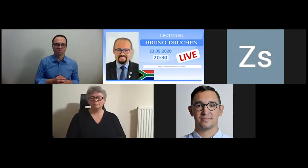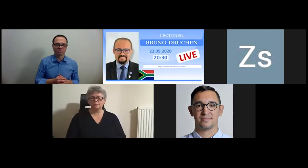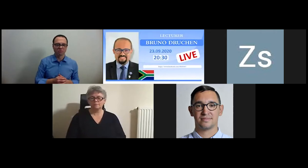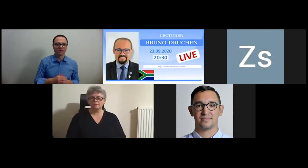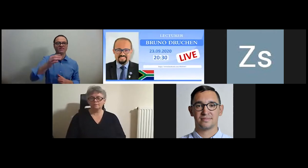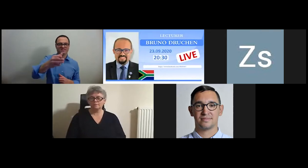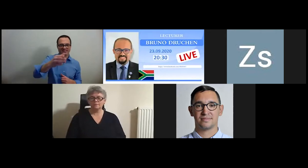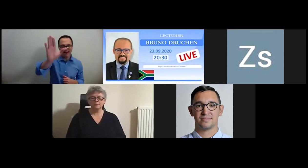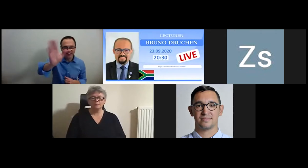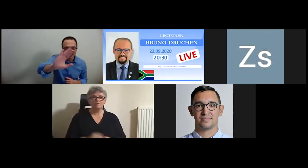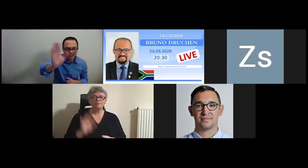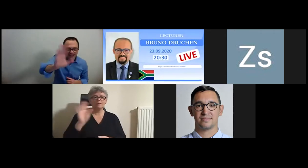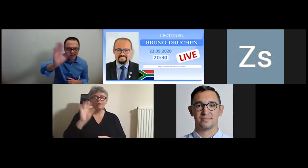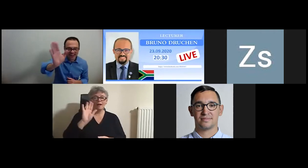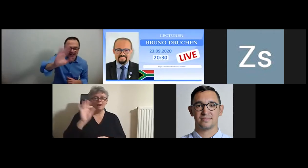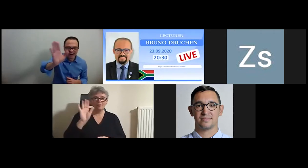Hello.